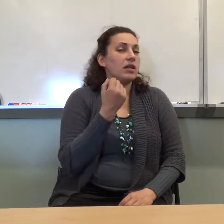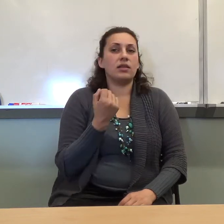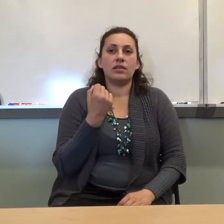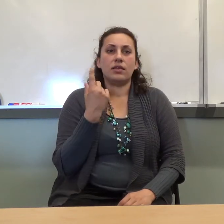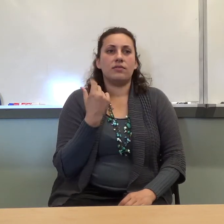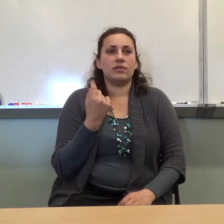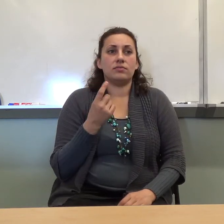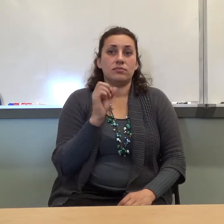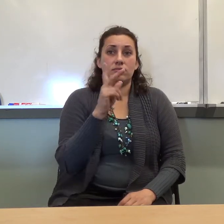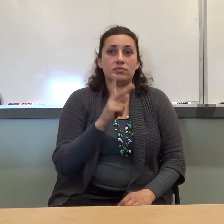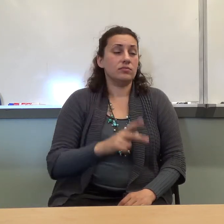Okay.